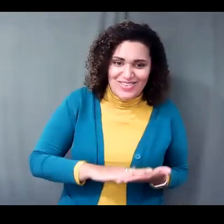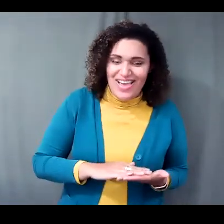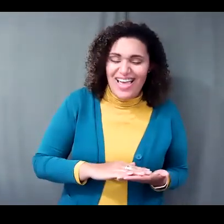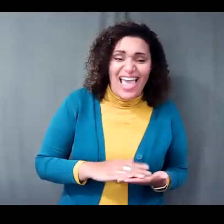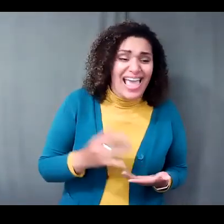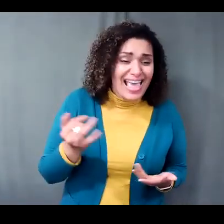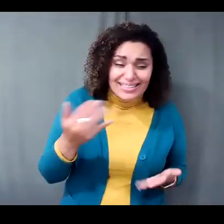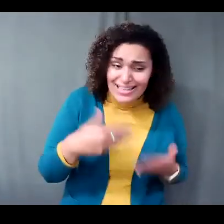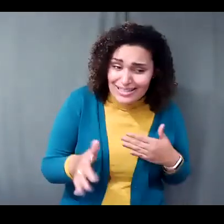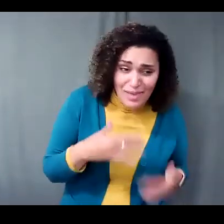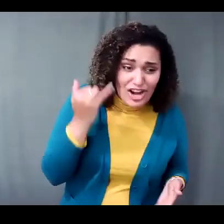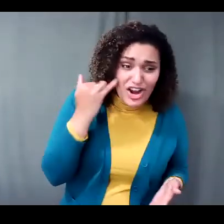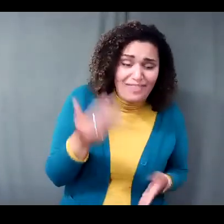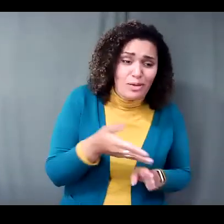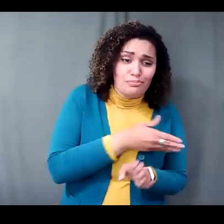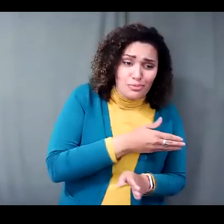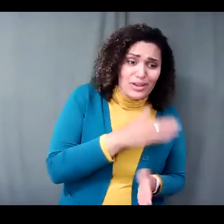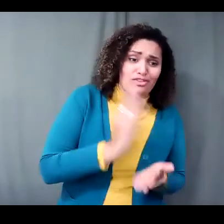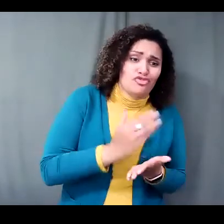So that's good because they're super yummy.